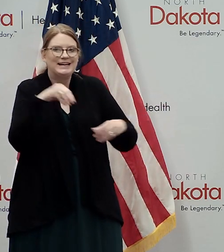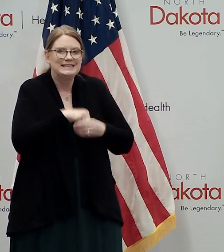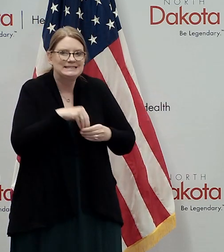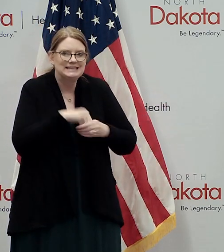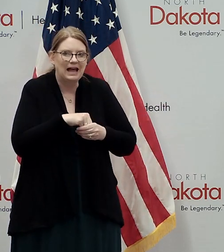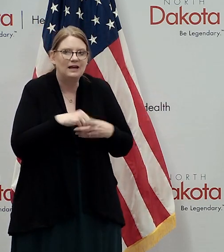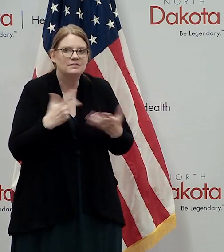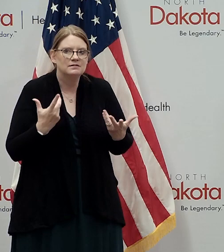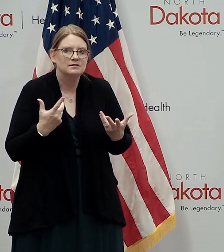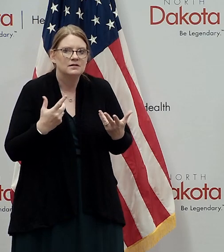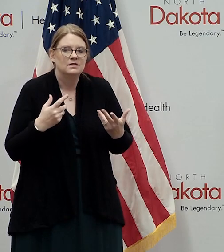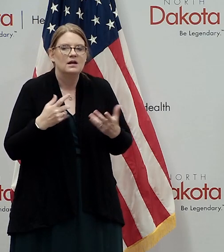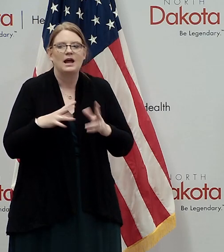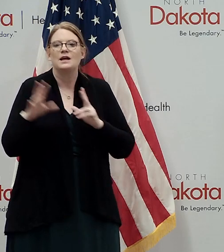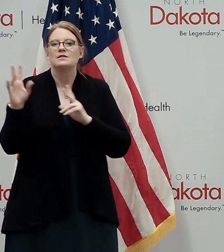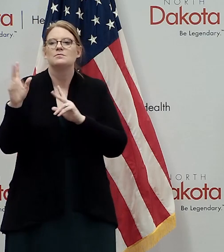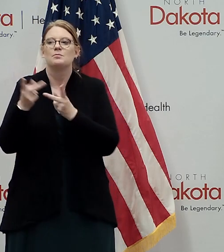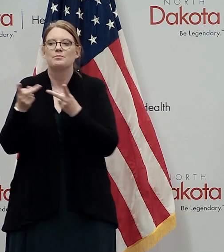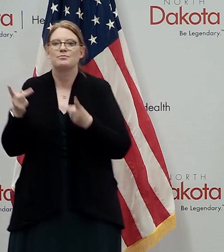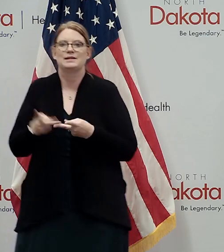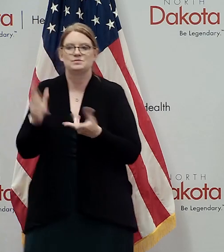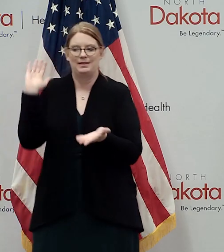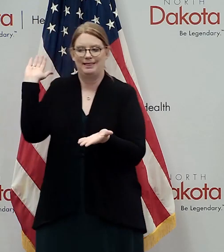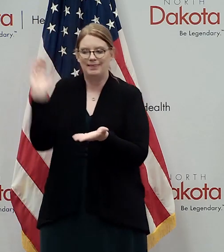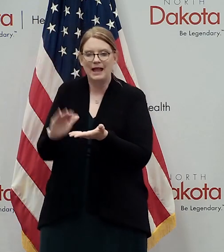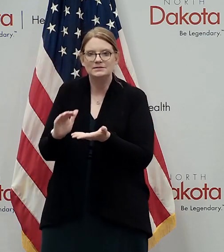closed conditions and in places with less